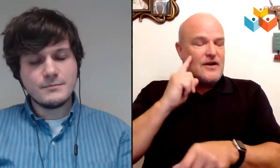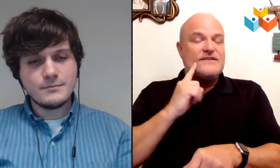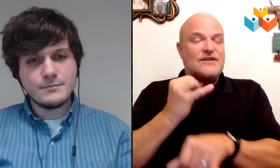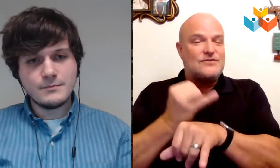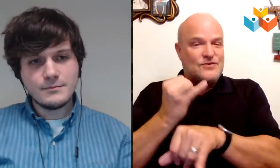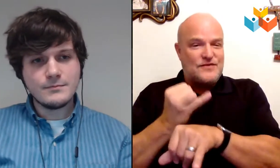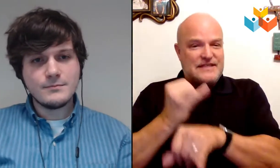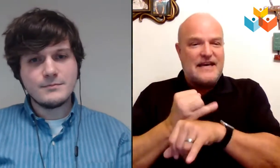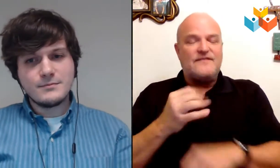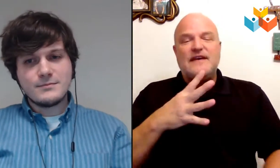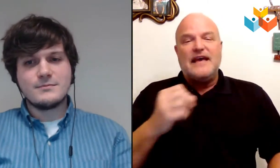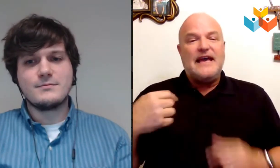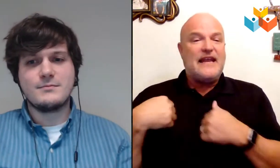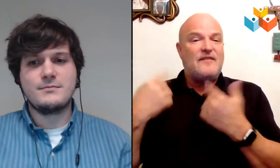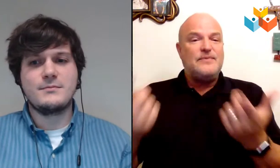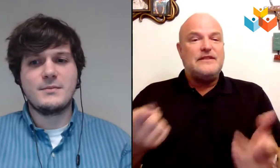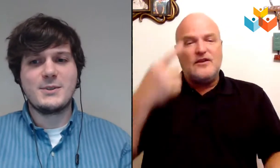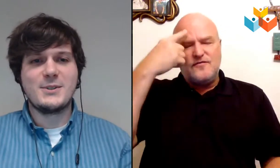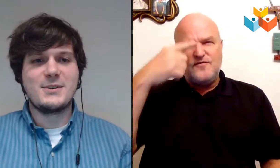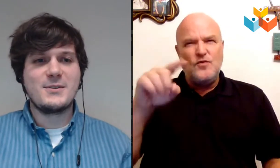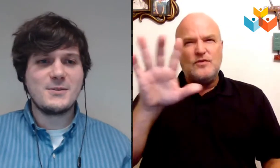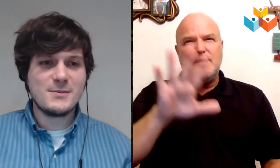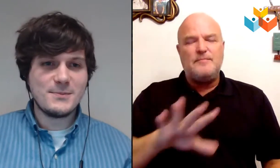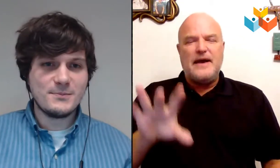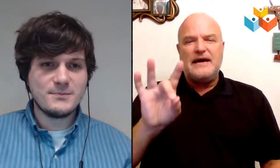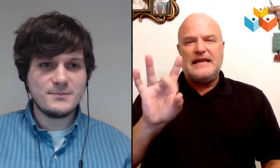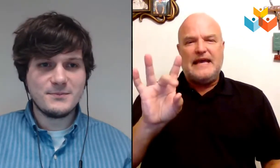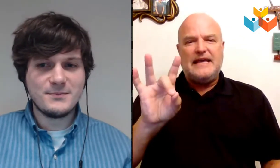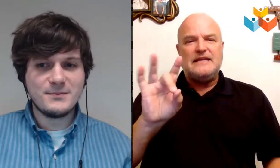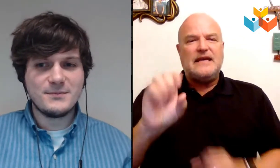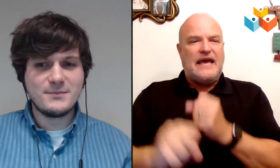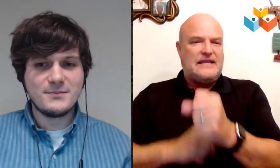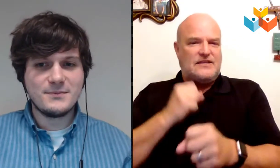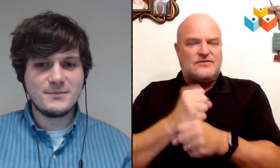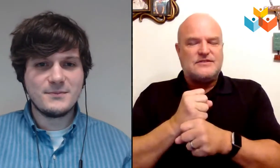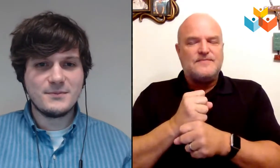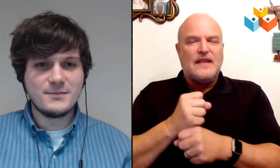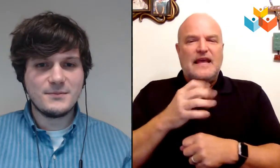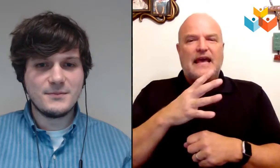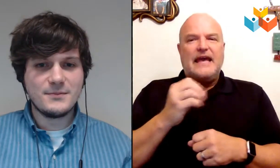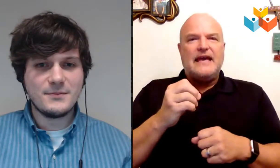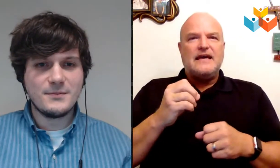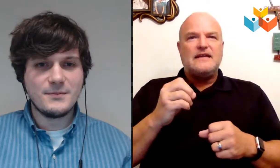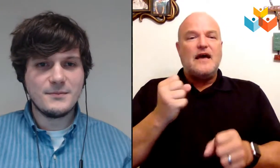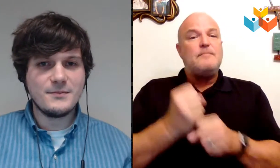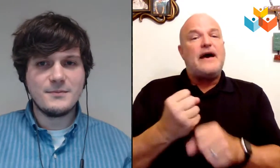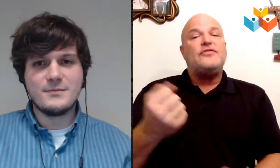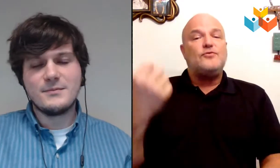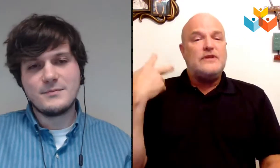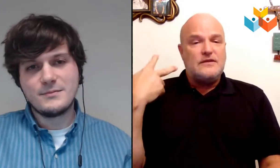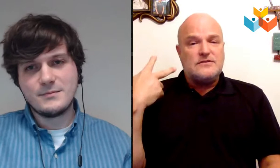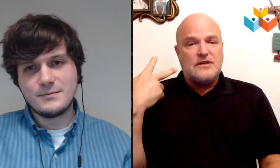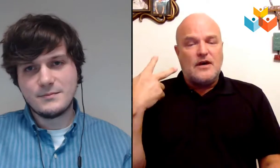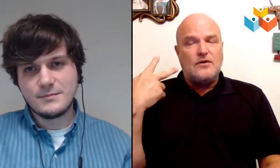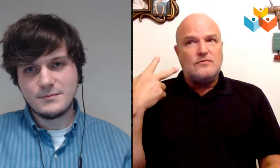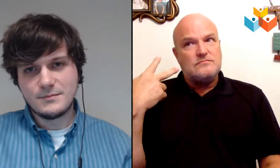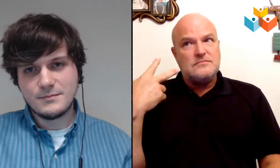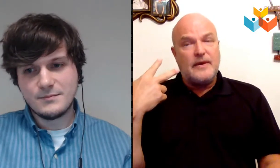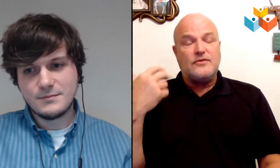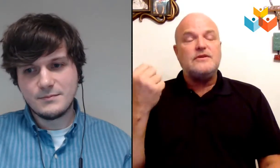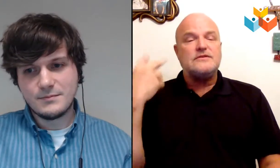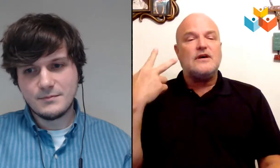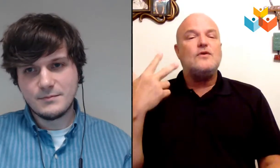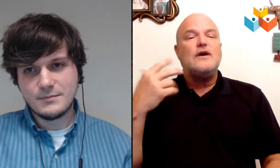School for the Deaf, and I've been there for about eight years. And about 3 years